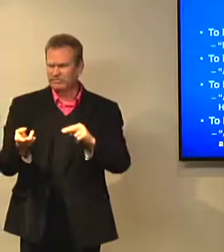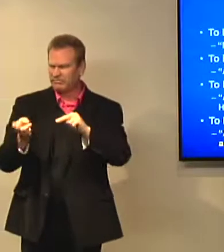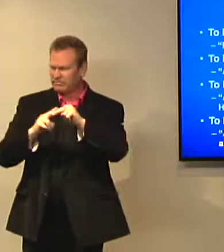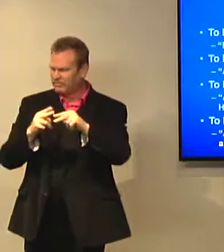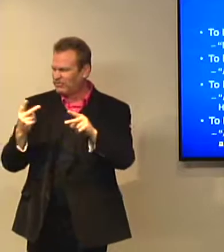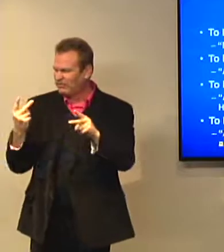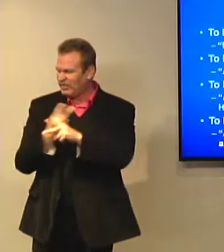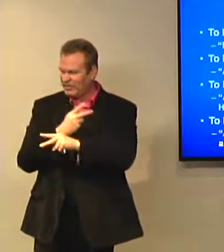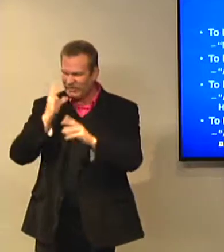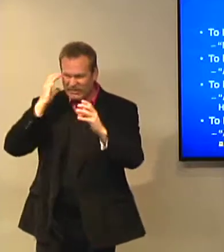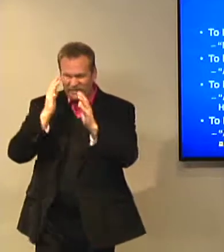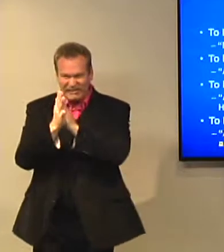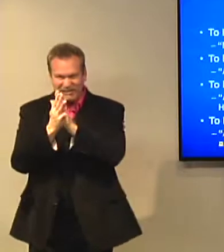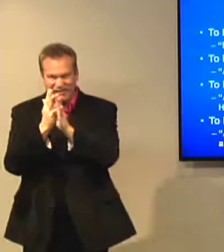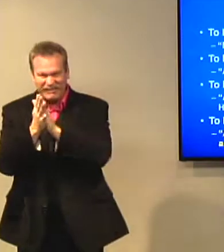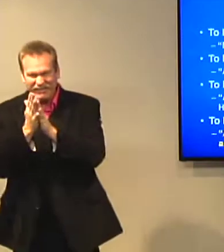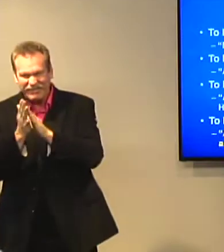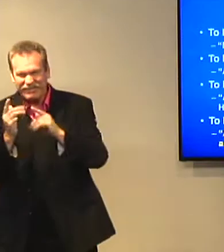there's really heavy traffic, it's getting worse,